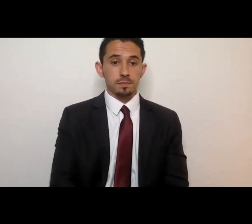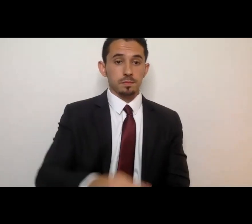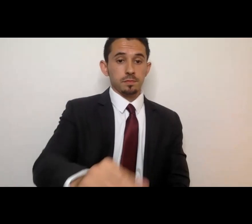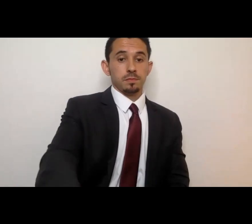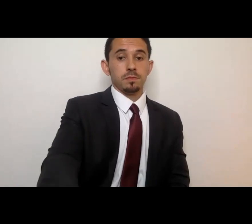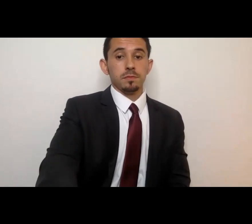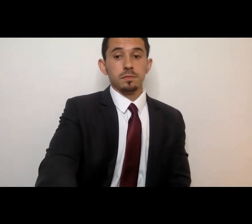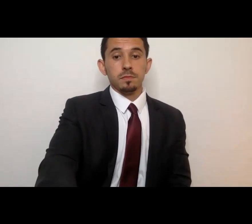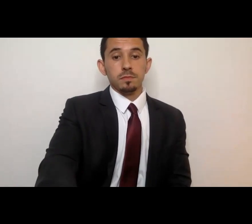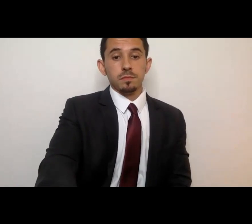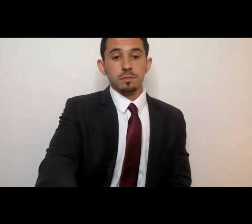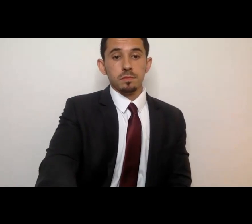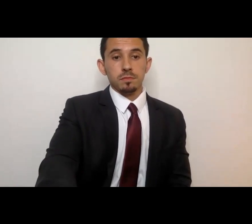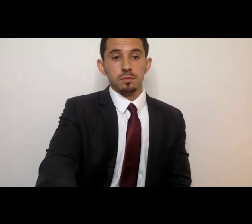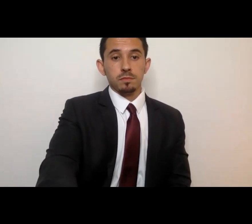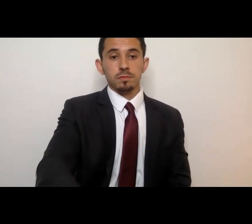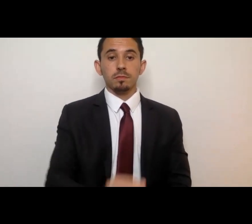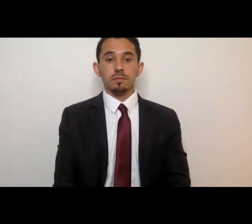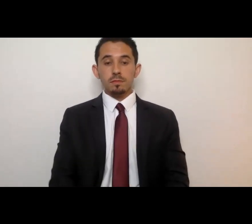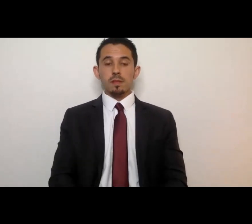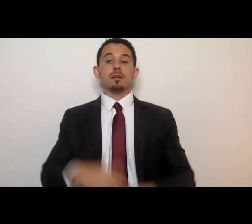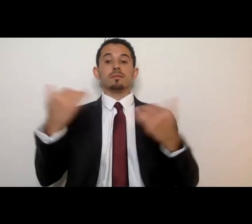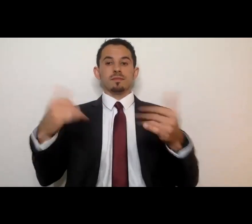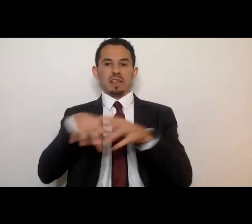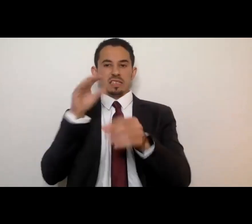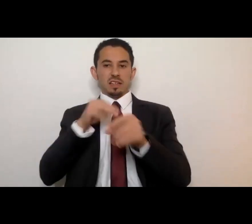people communicating this information.